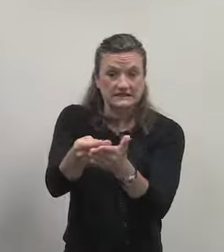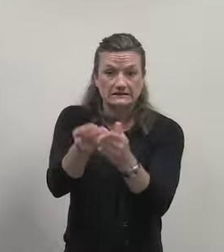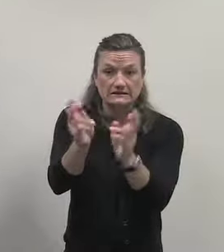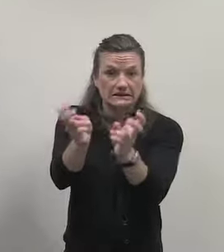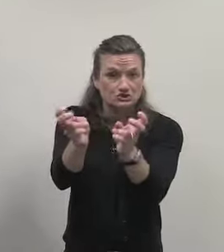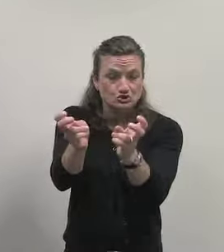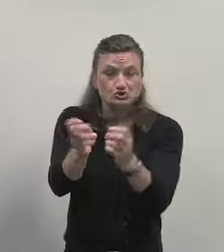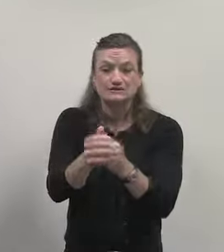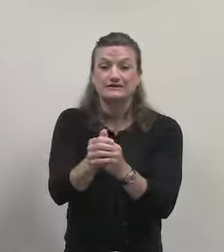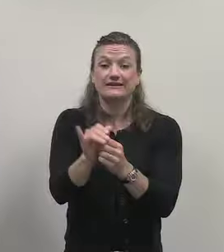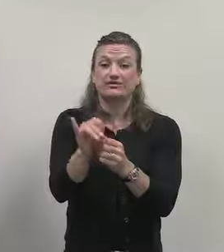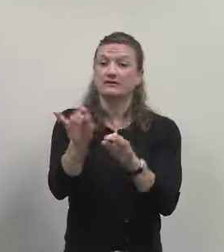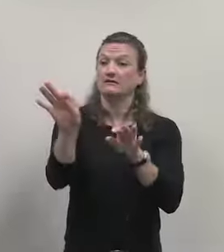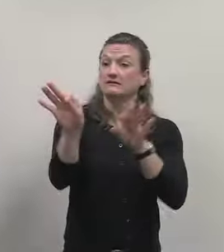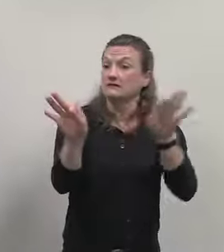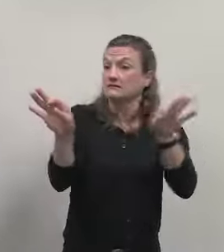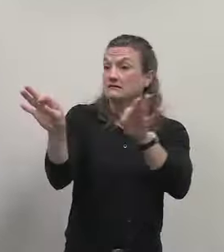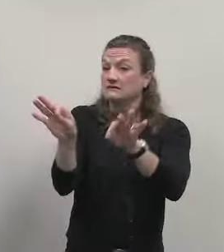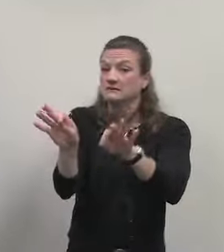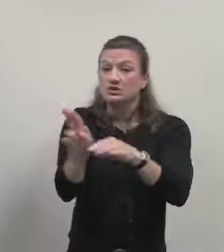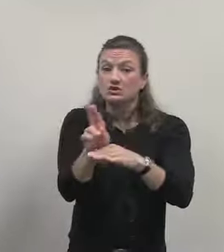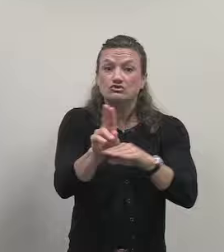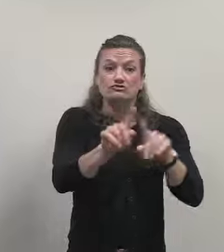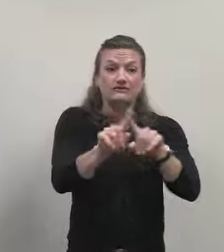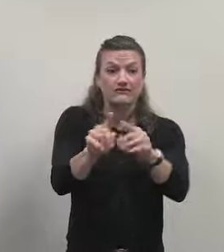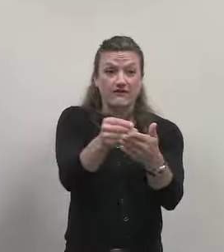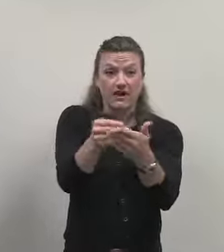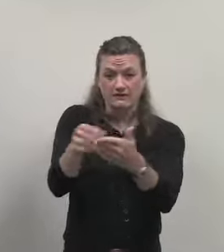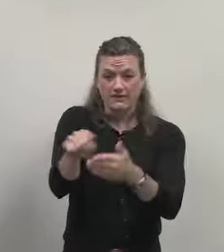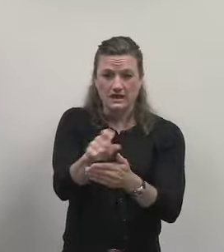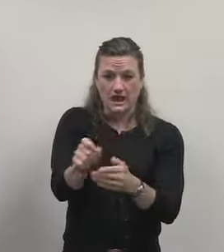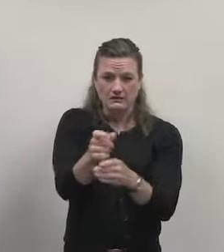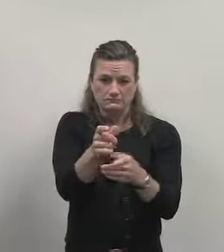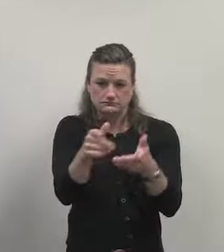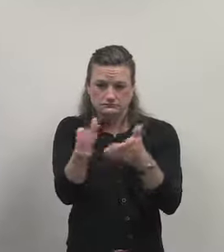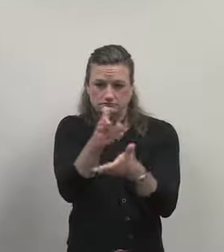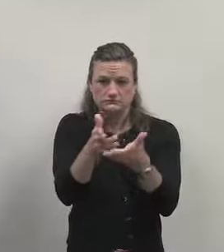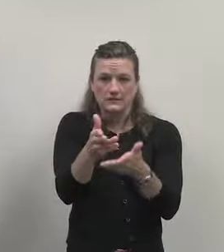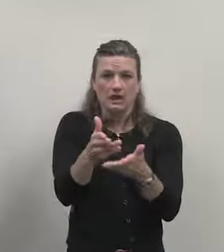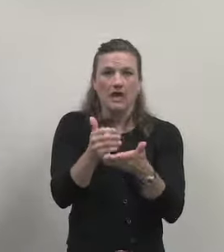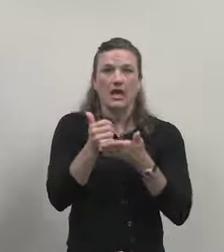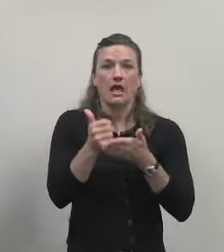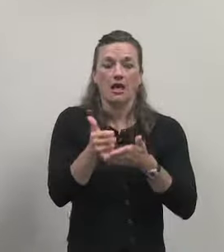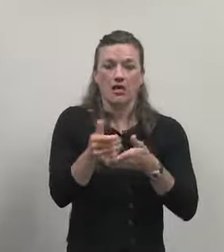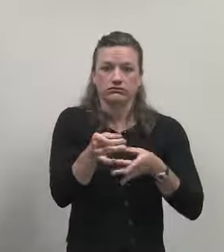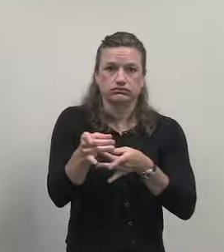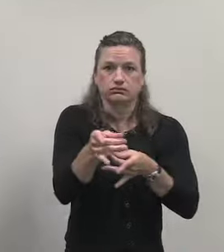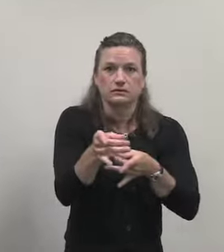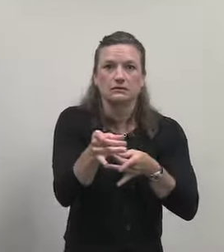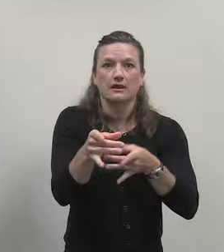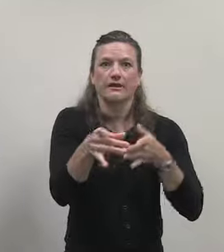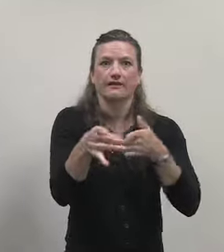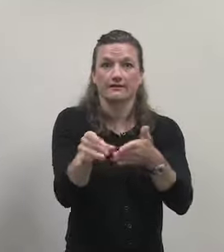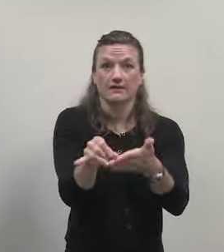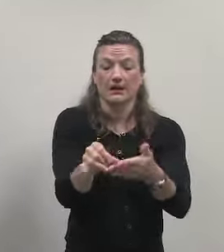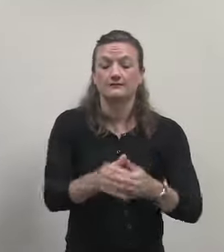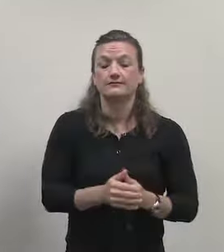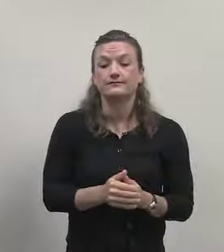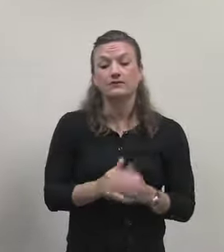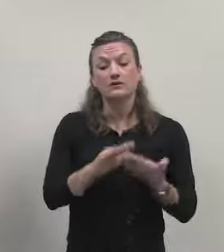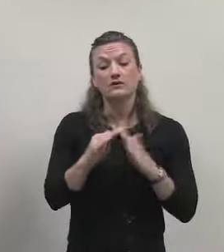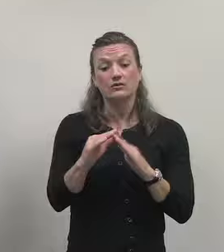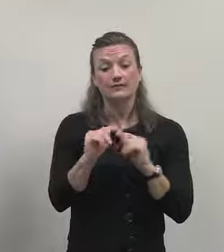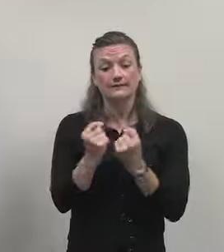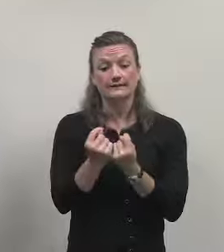you need to braid or blend funds, they can be the people that do that. The community level